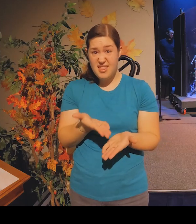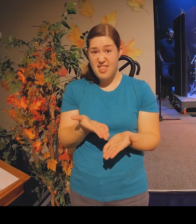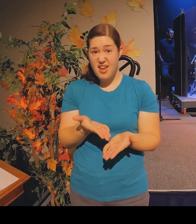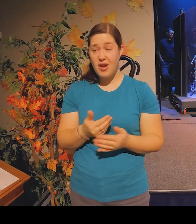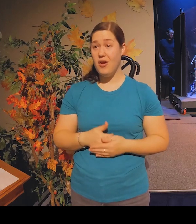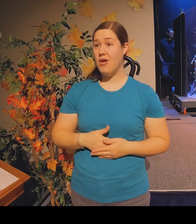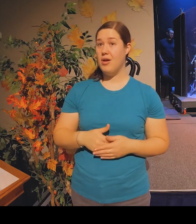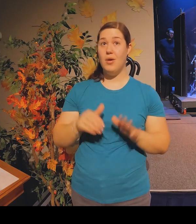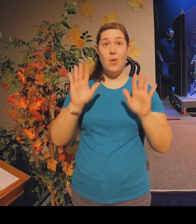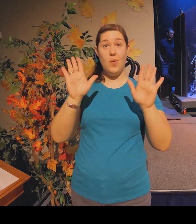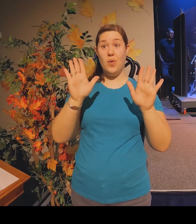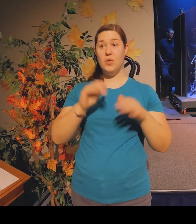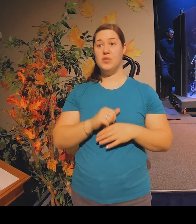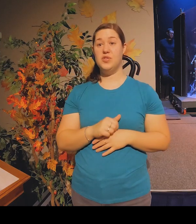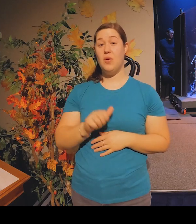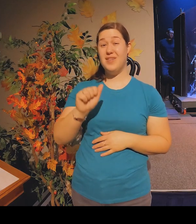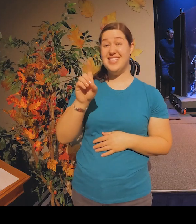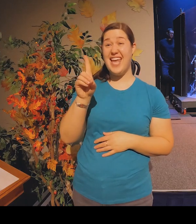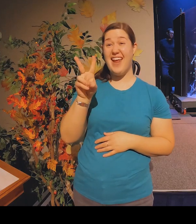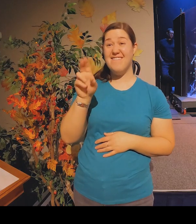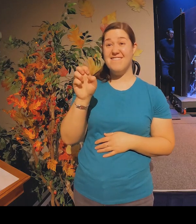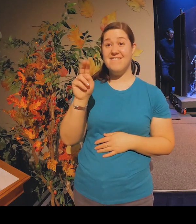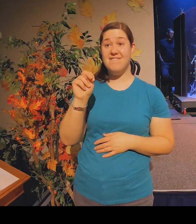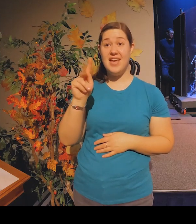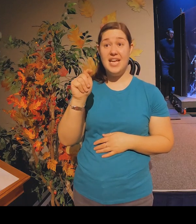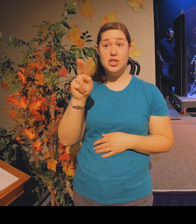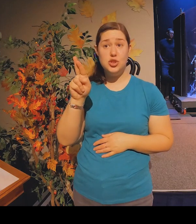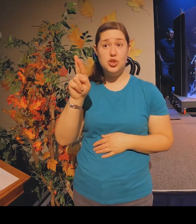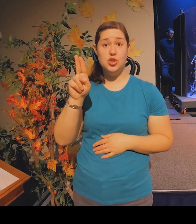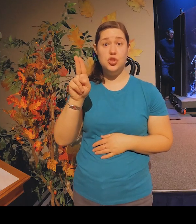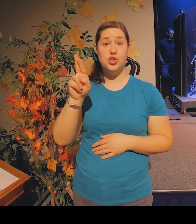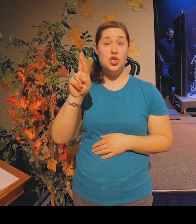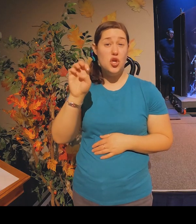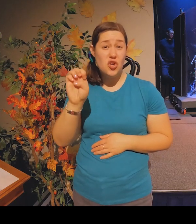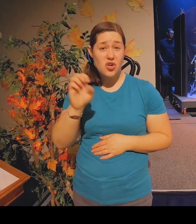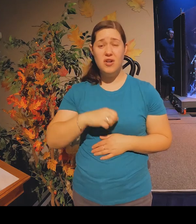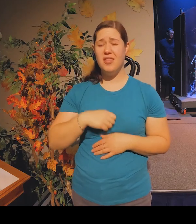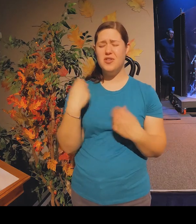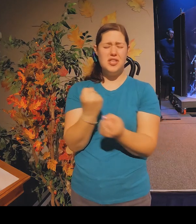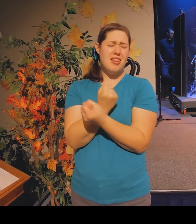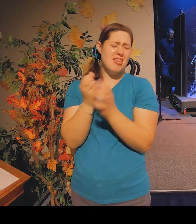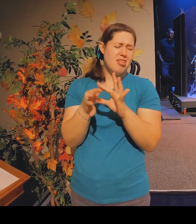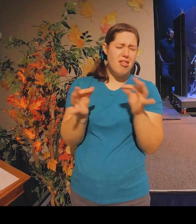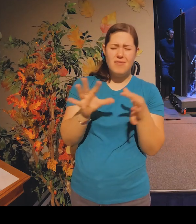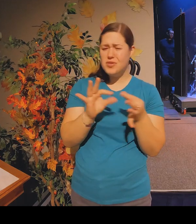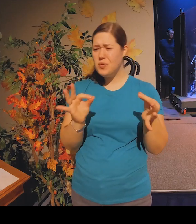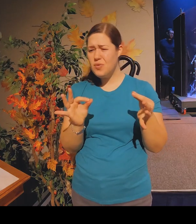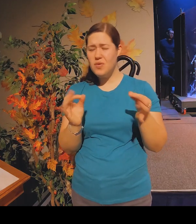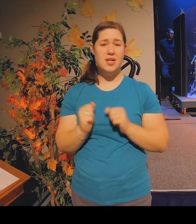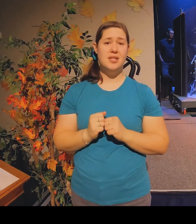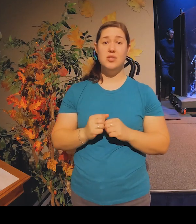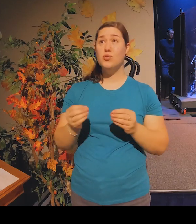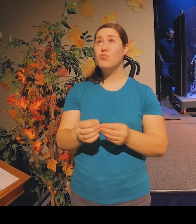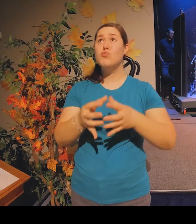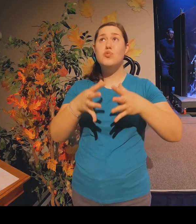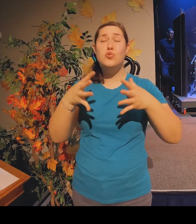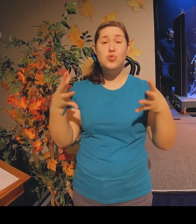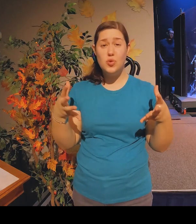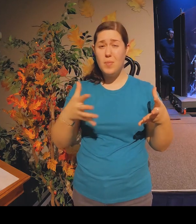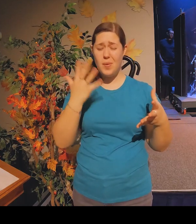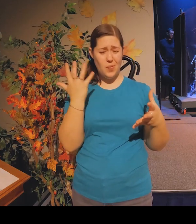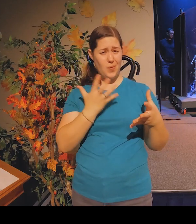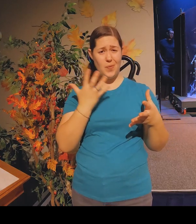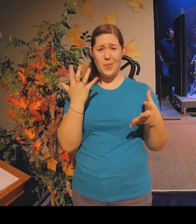adventure. There are love stories. It's amazing all the adventurous things that you'll find in the Bible, but